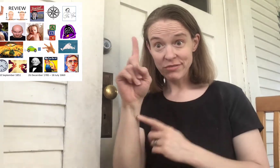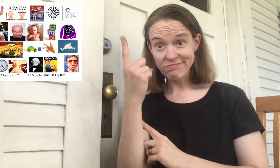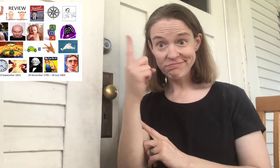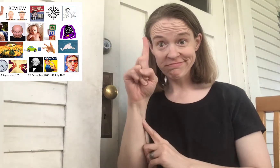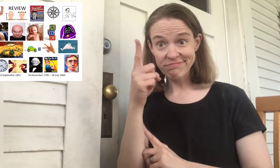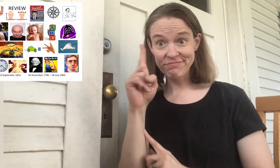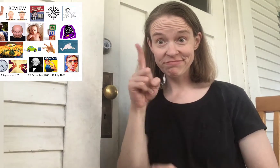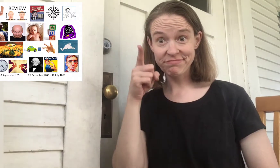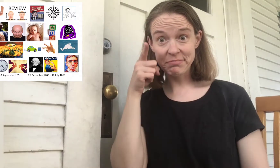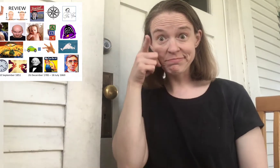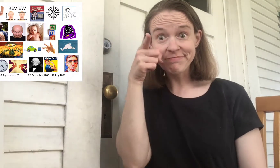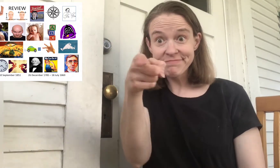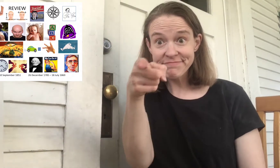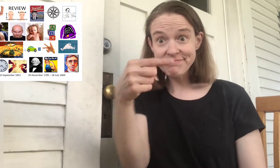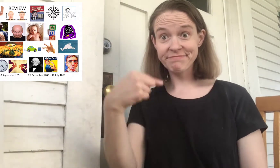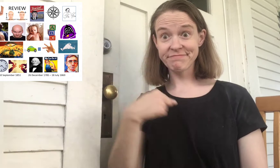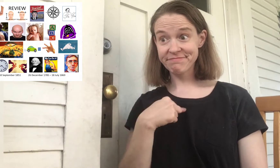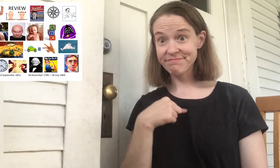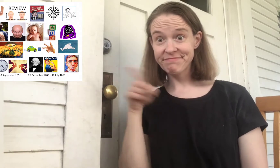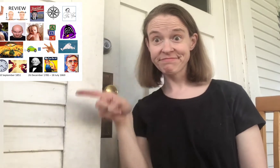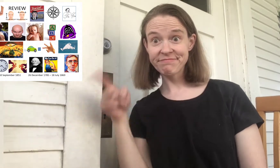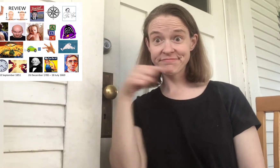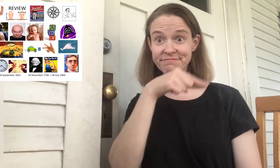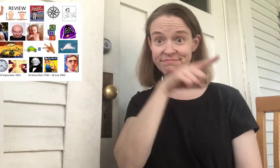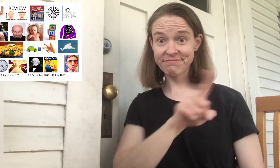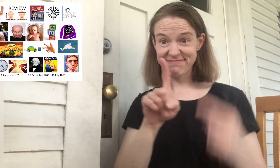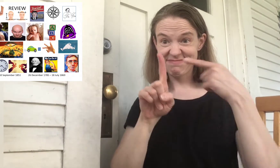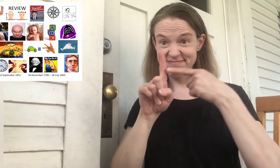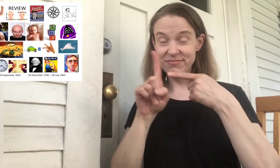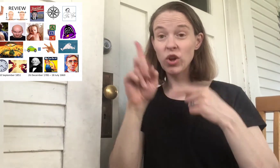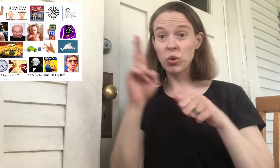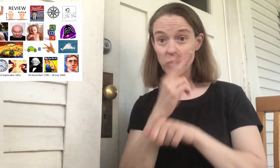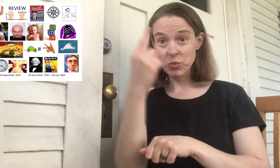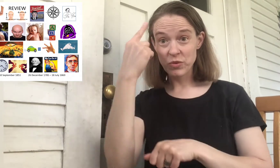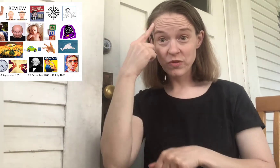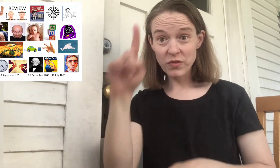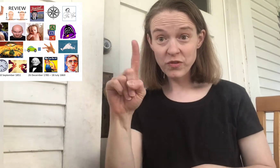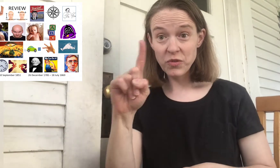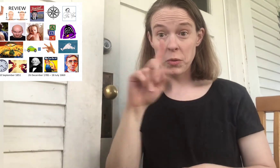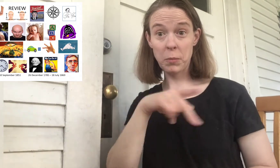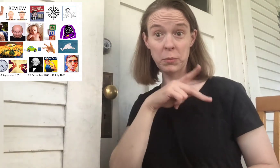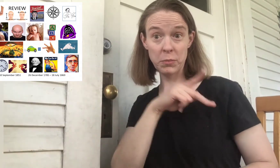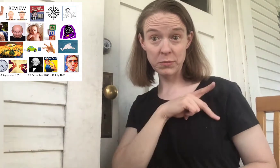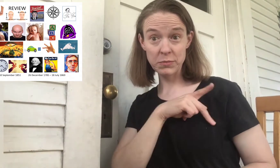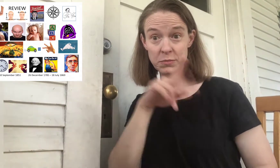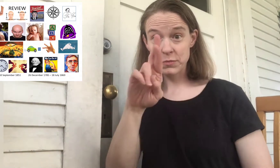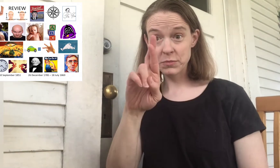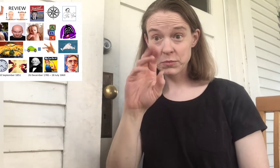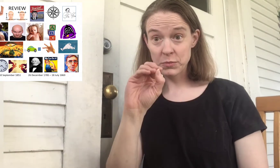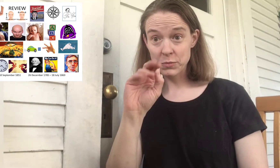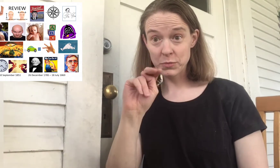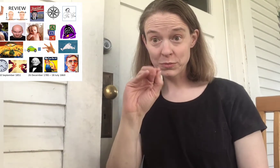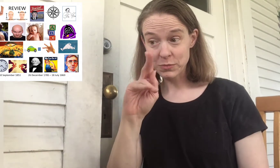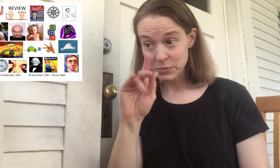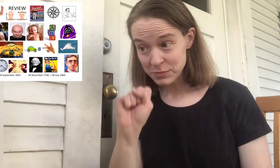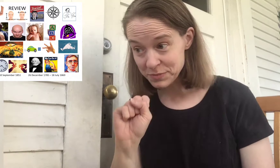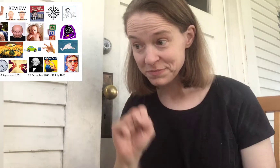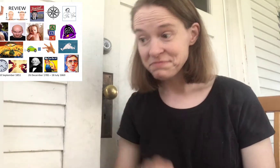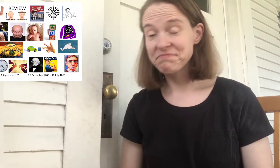You've learned that the pointer finger pointing to you, me, him, her is used for personal pronouns.